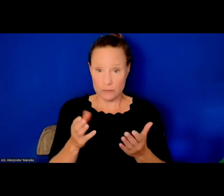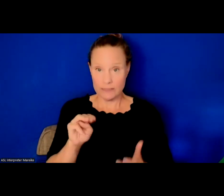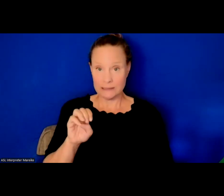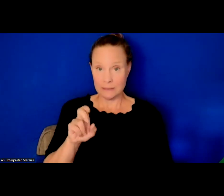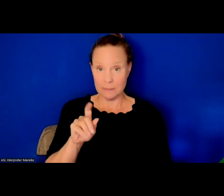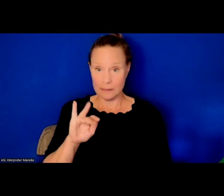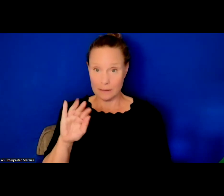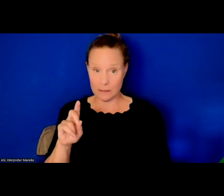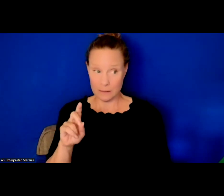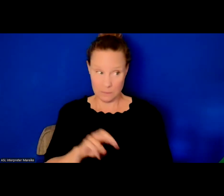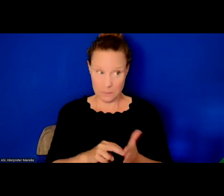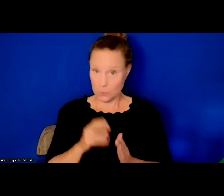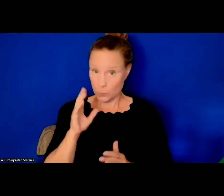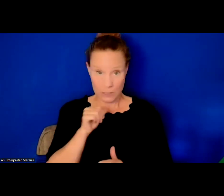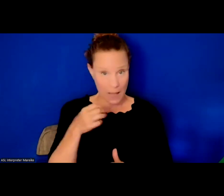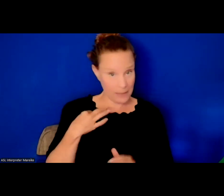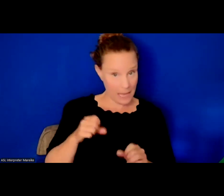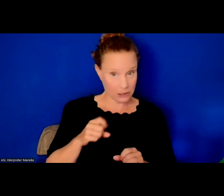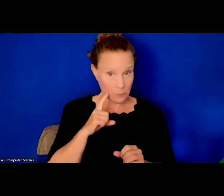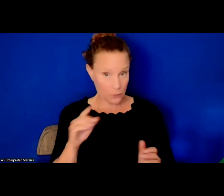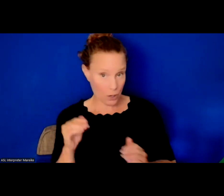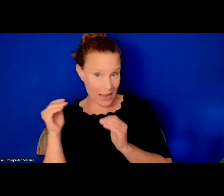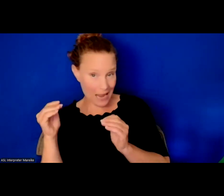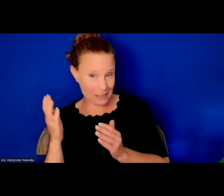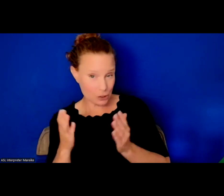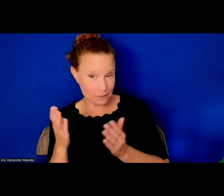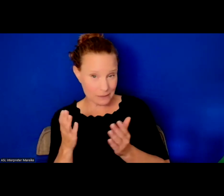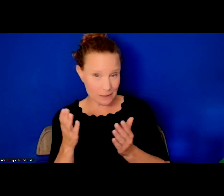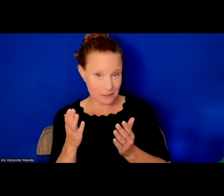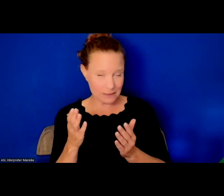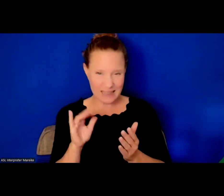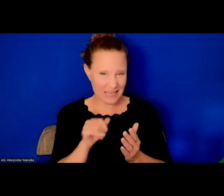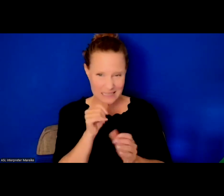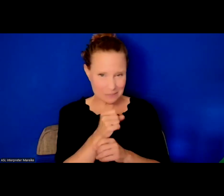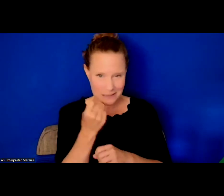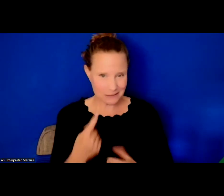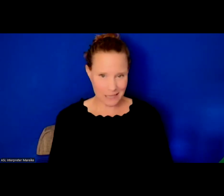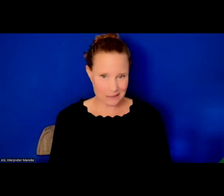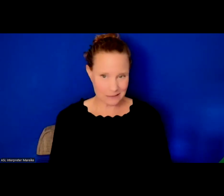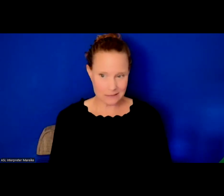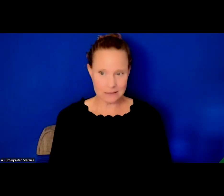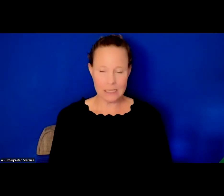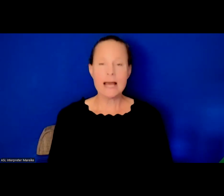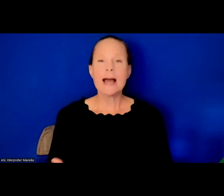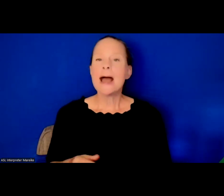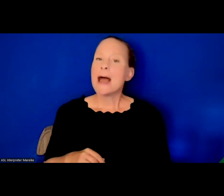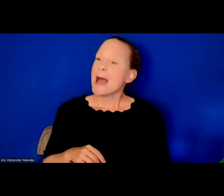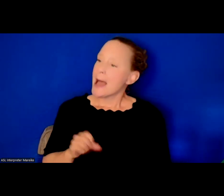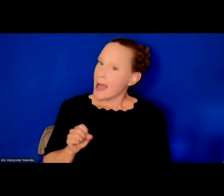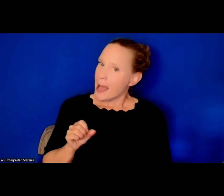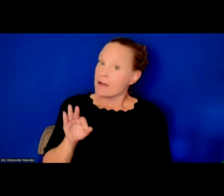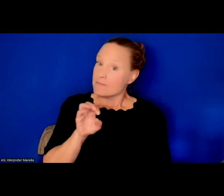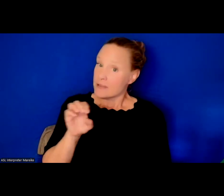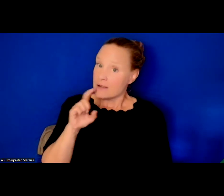actually be eligible for those enhanced services. How does this make sense? Yes. So fee for